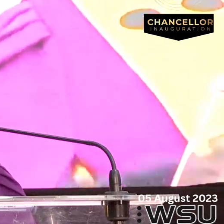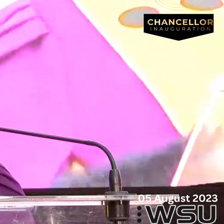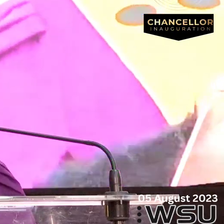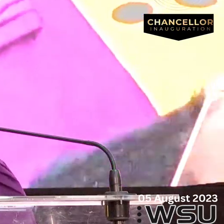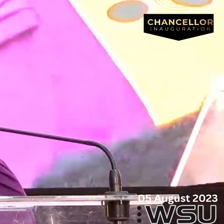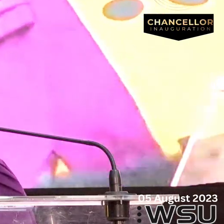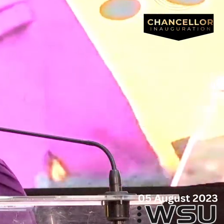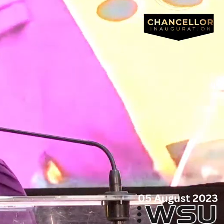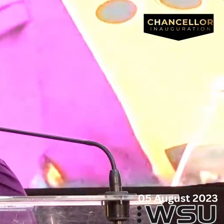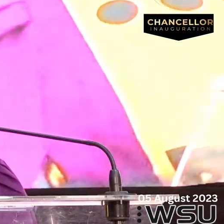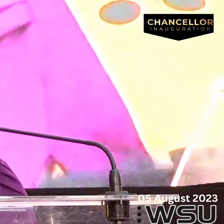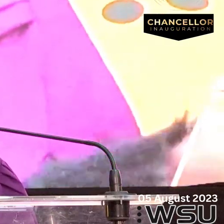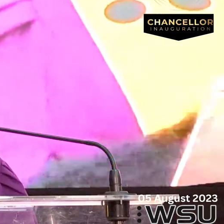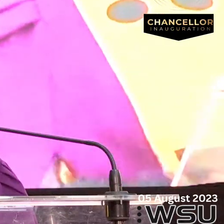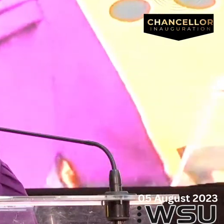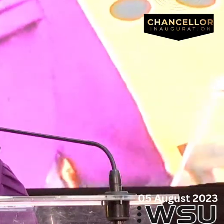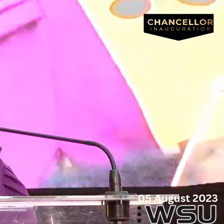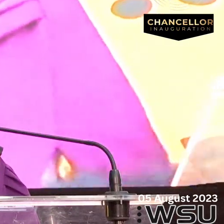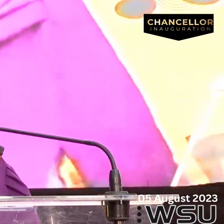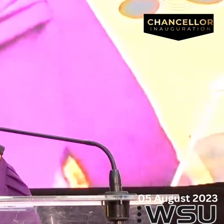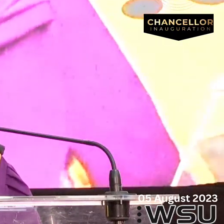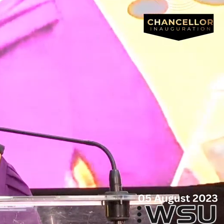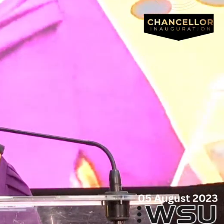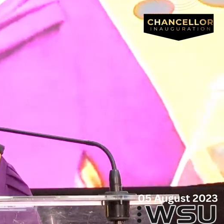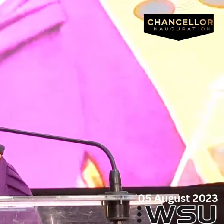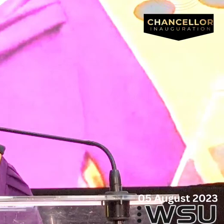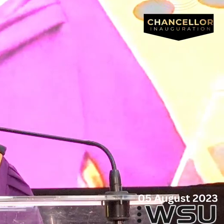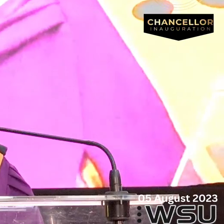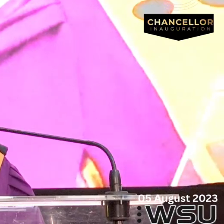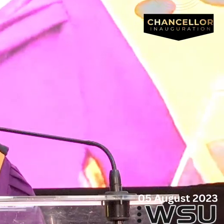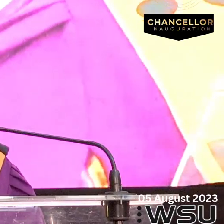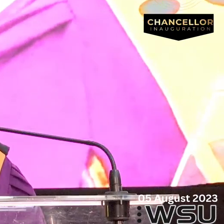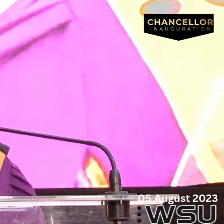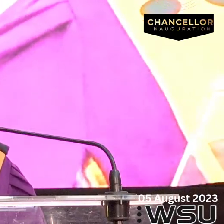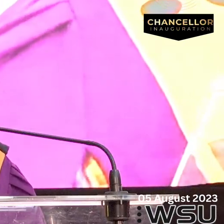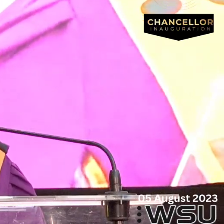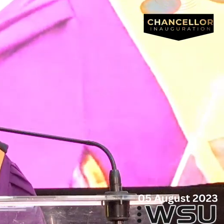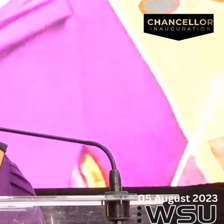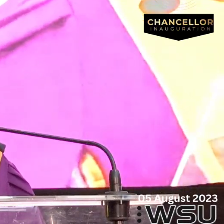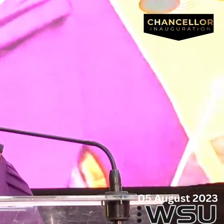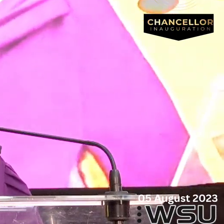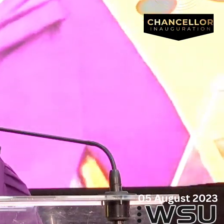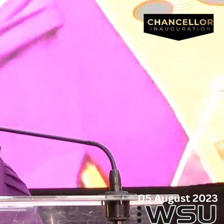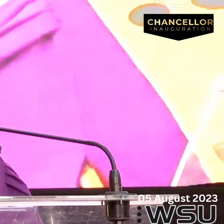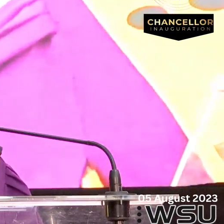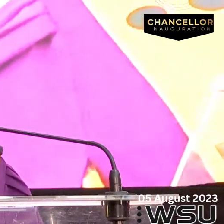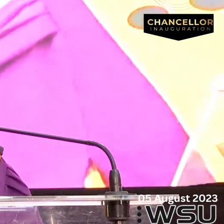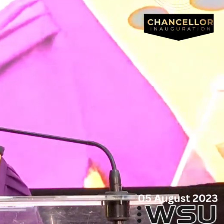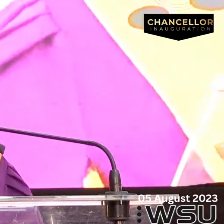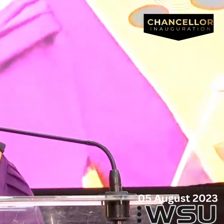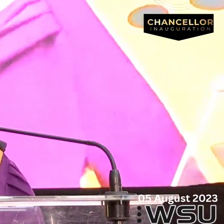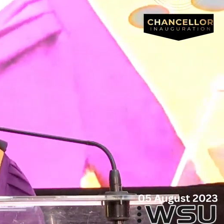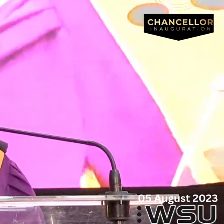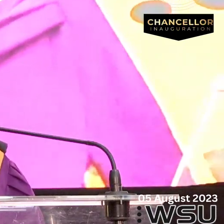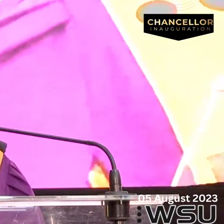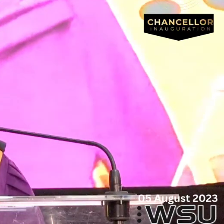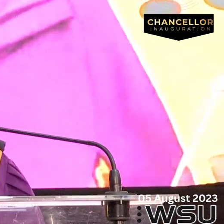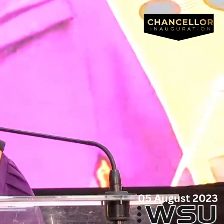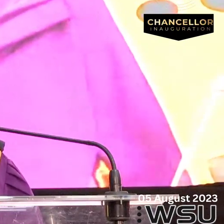served full-time for 2 years, and then for 18 months I was a lecturer part-time. And I always feel less